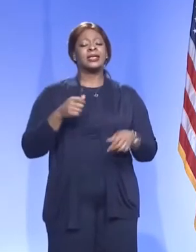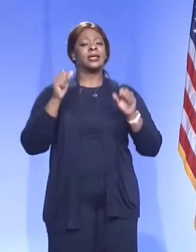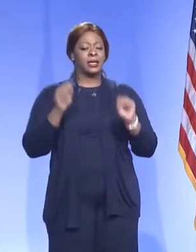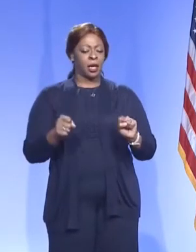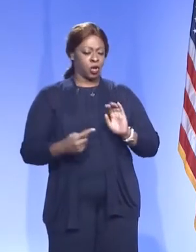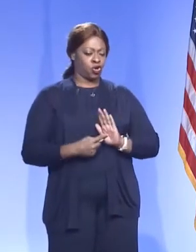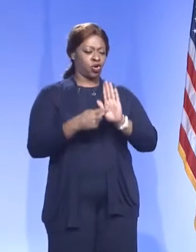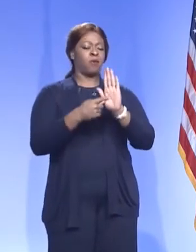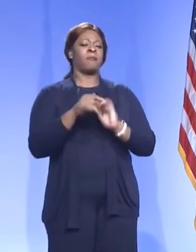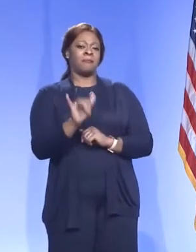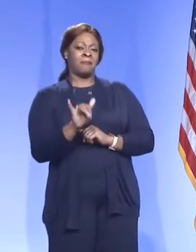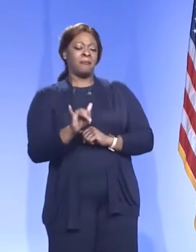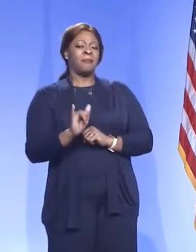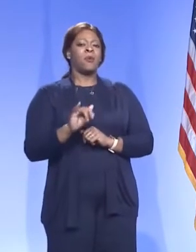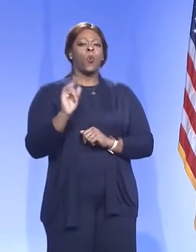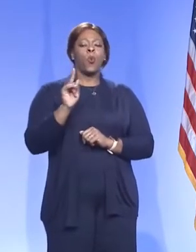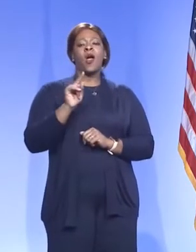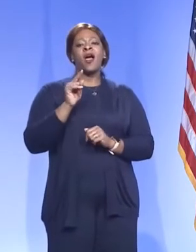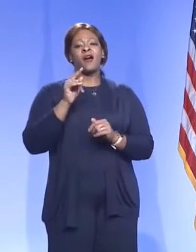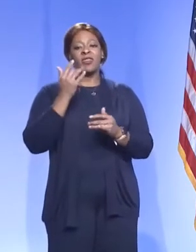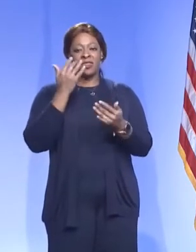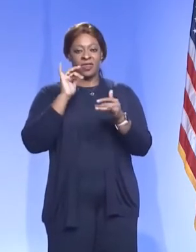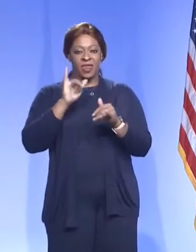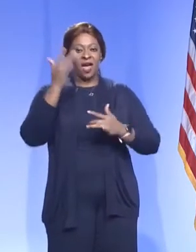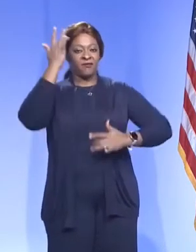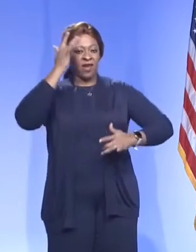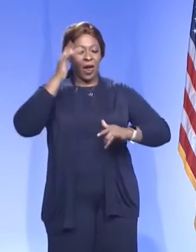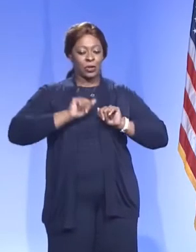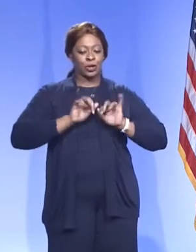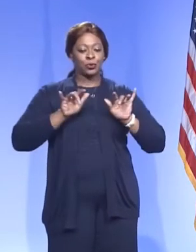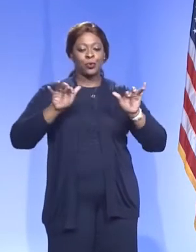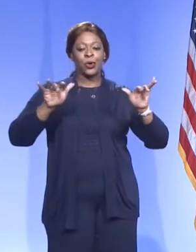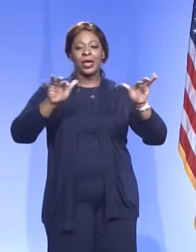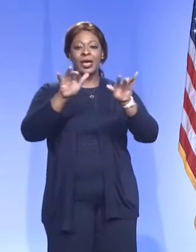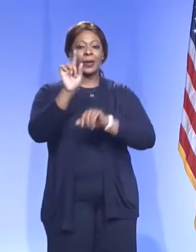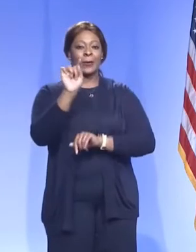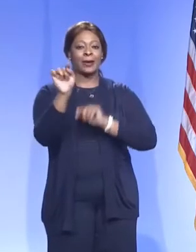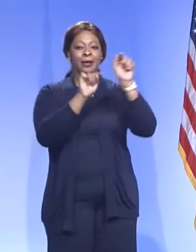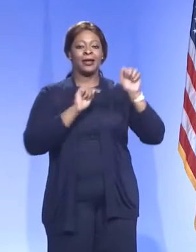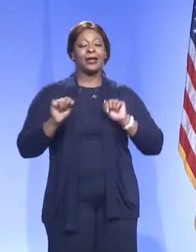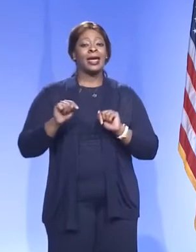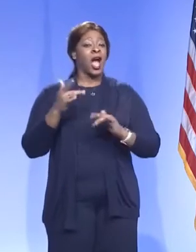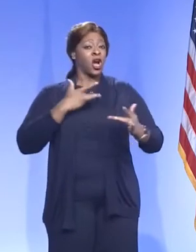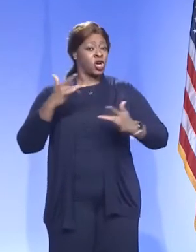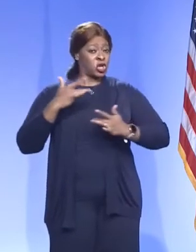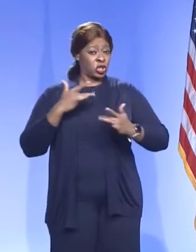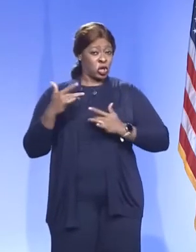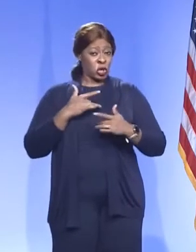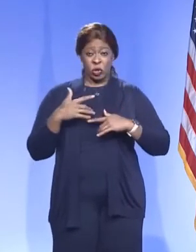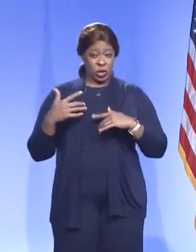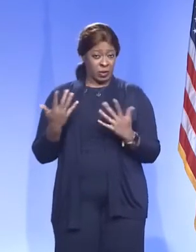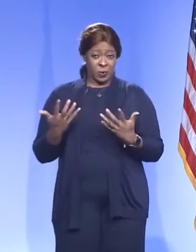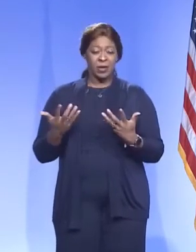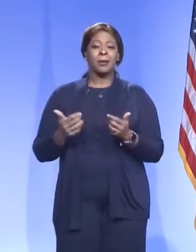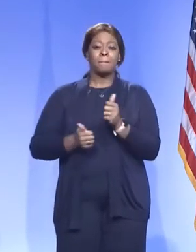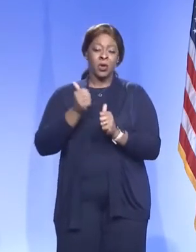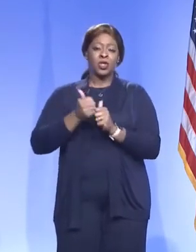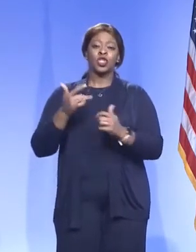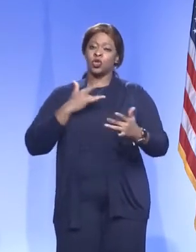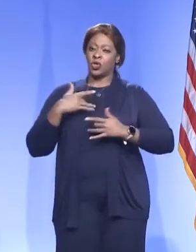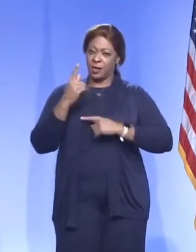see that there is increase in the positivity rates of tests that were collected in those areas compared